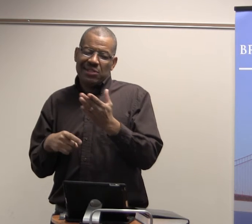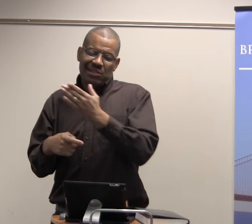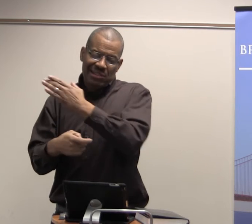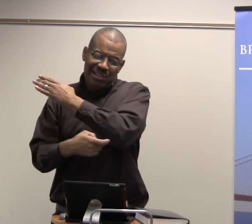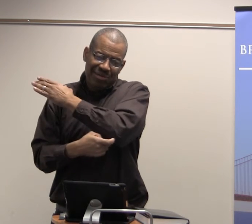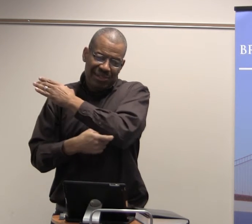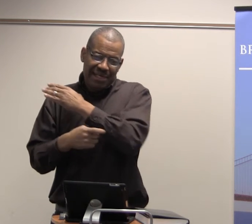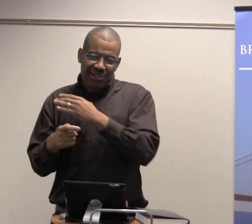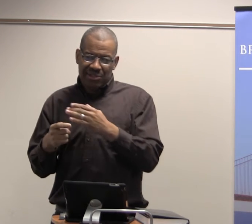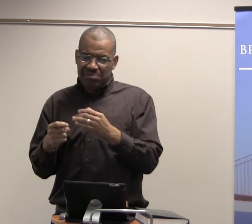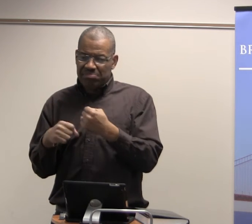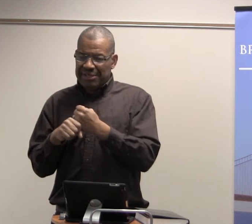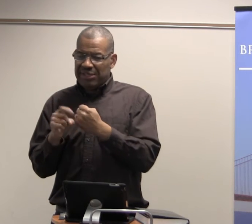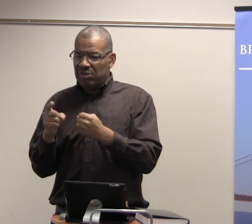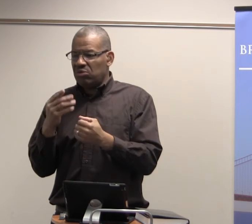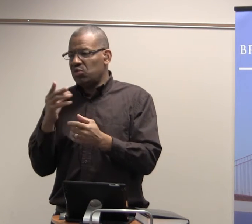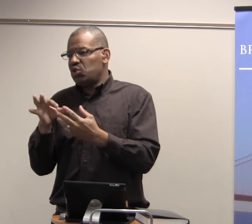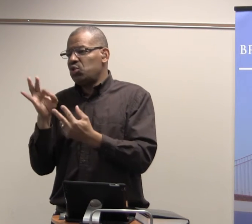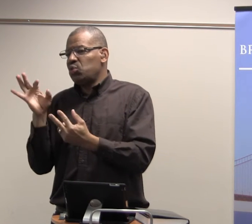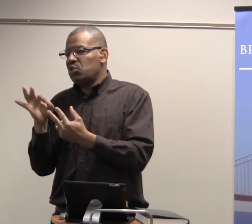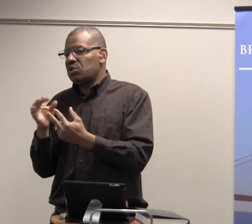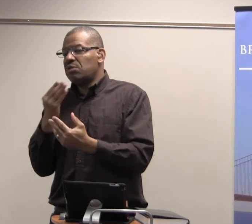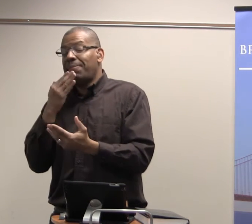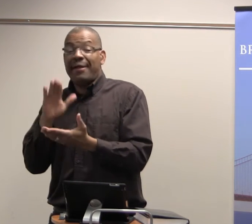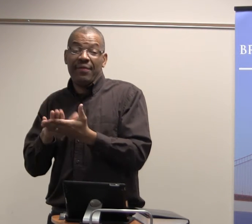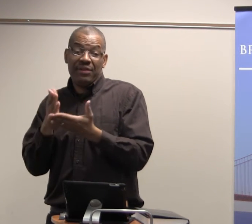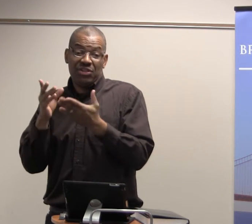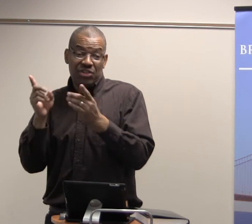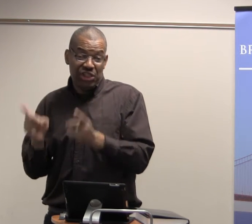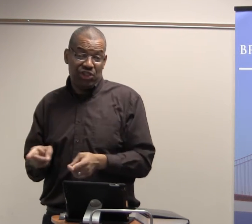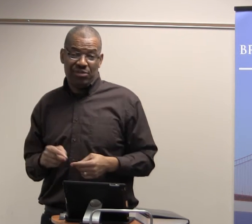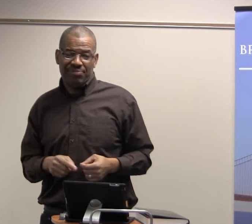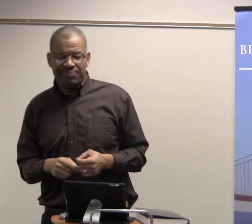is temptation? Make you choose the bad decision.